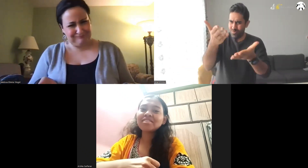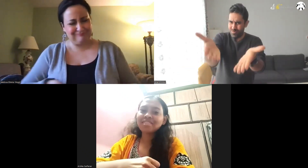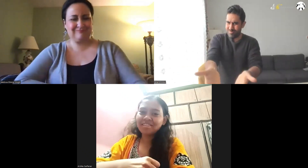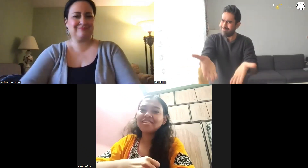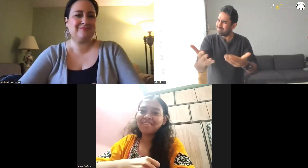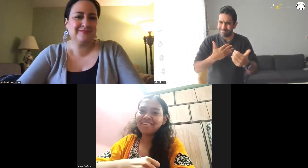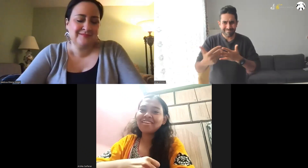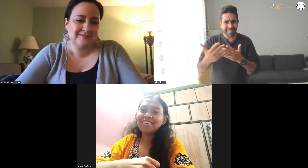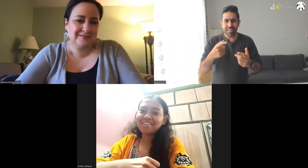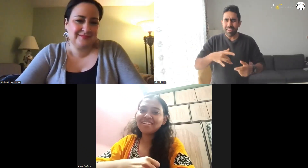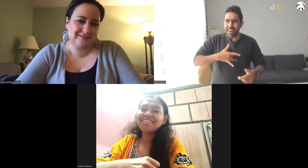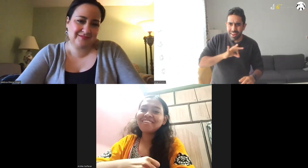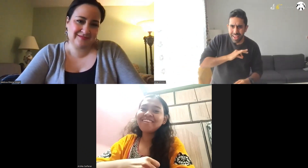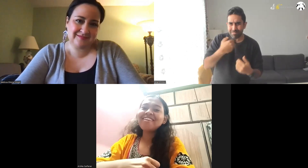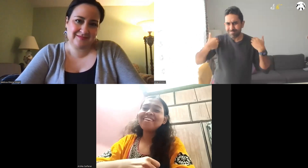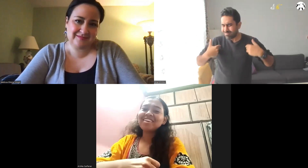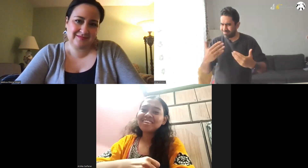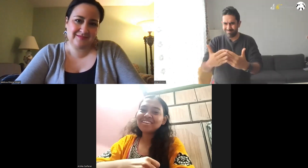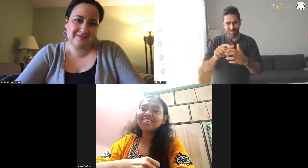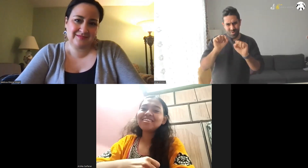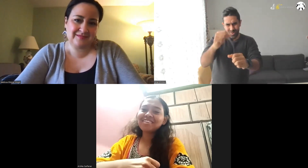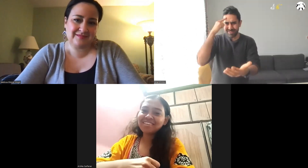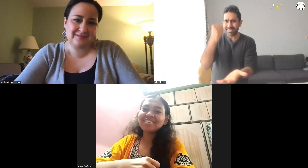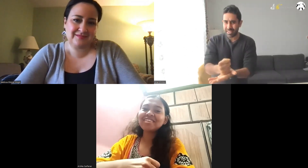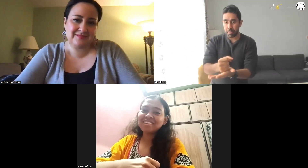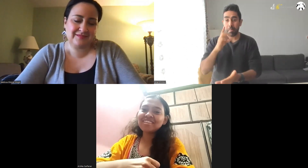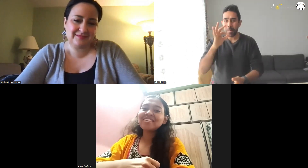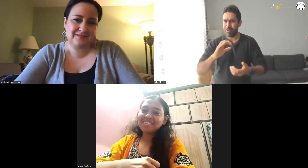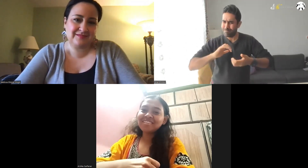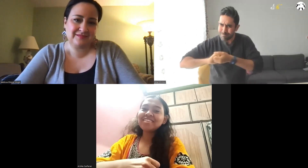your decision, that what is the attire you wanted to wear.